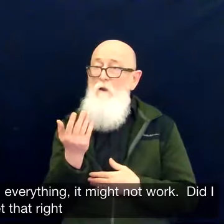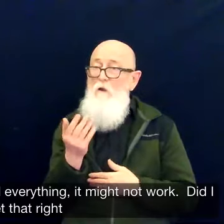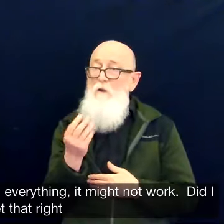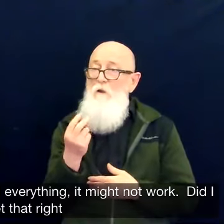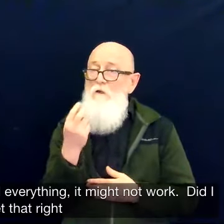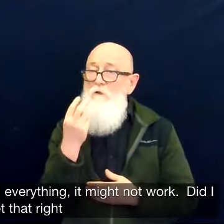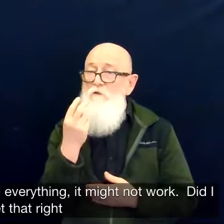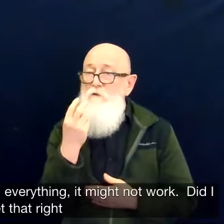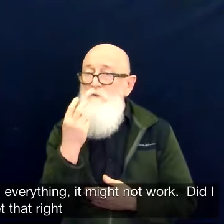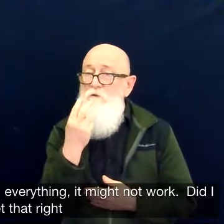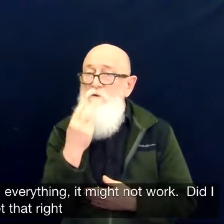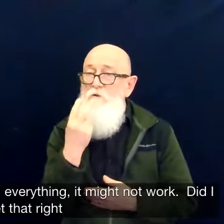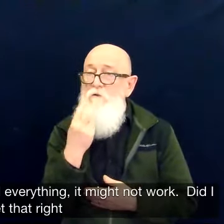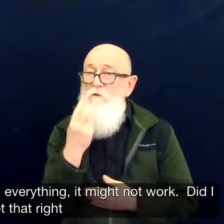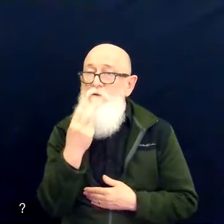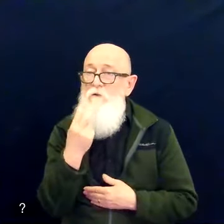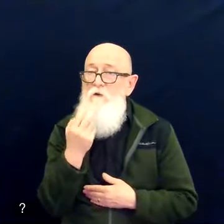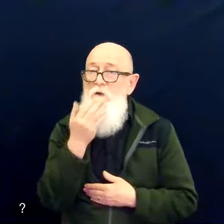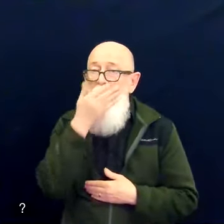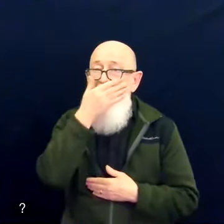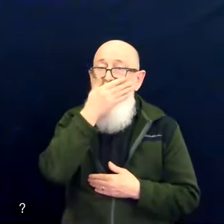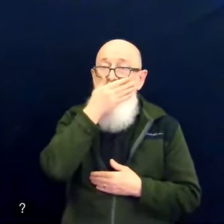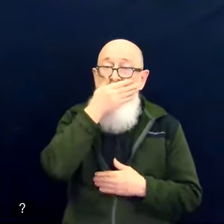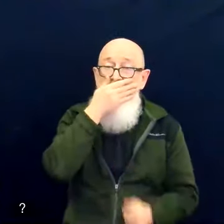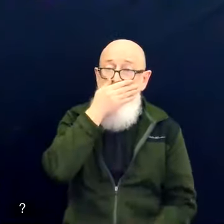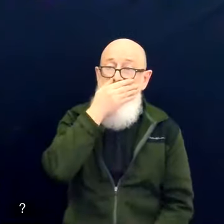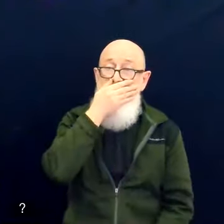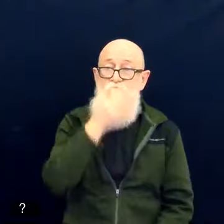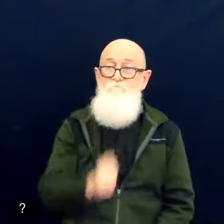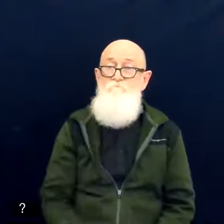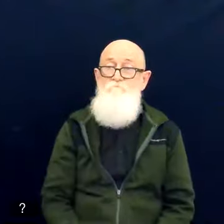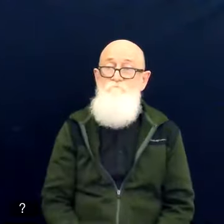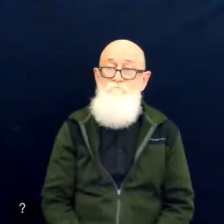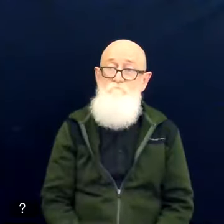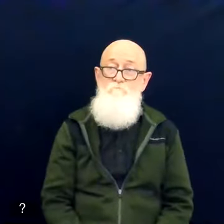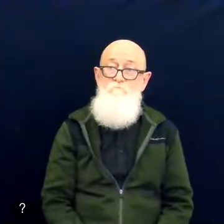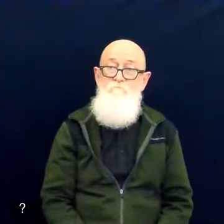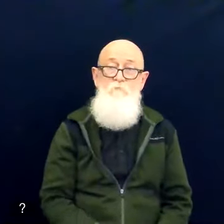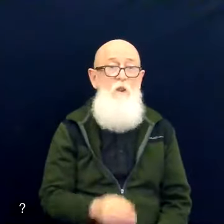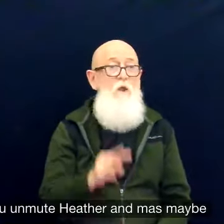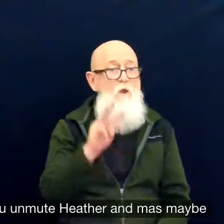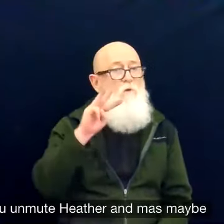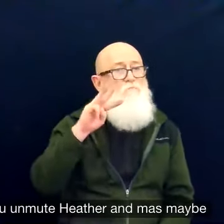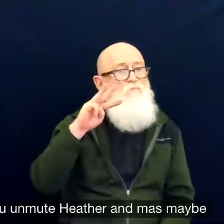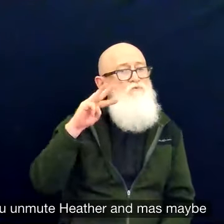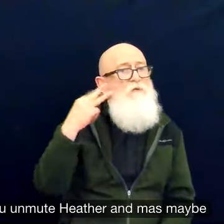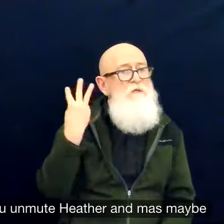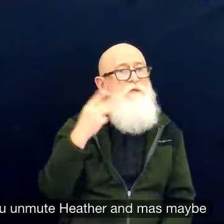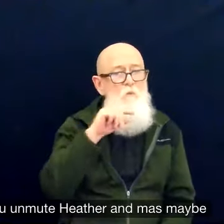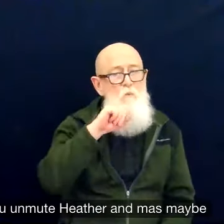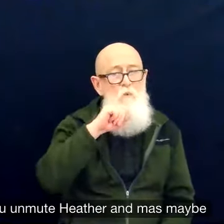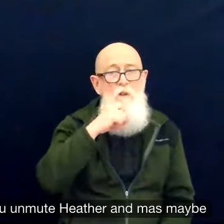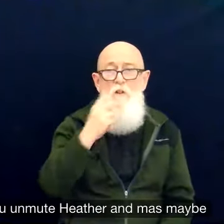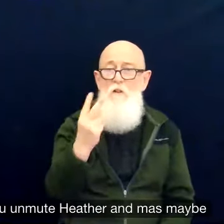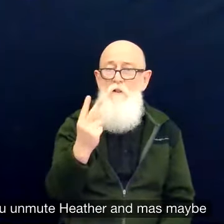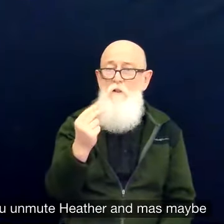Craig, can you unmute Heather, and then maybe Marie can interpret? No, that's okay. That's okay. You are